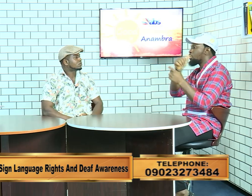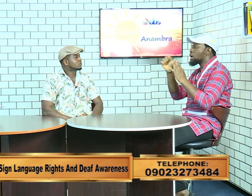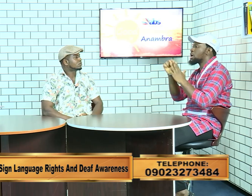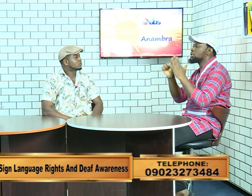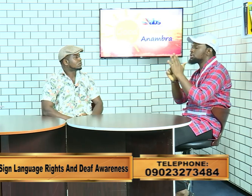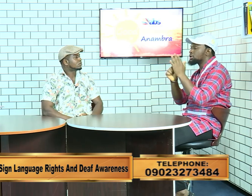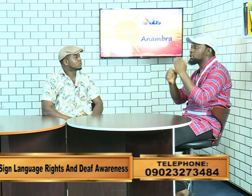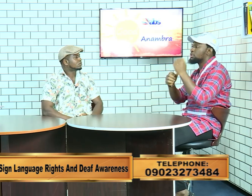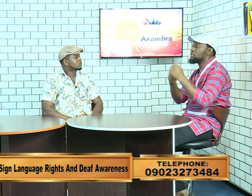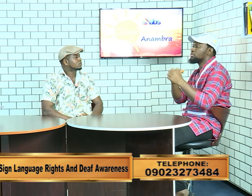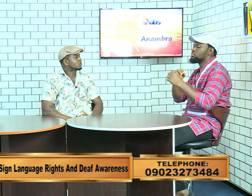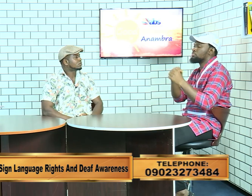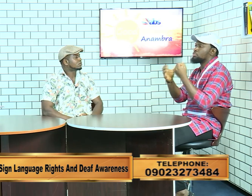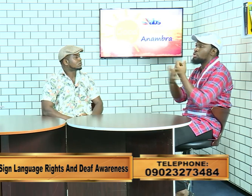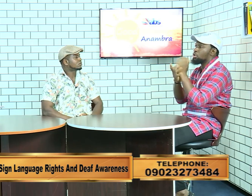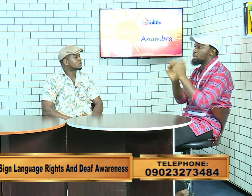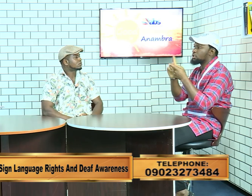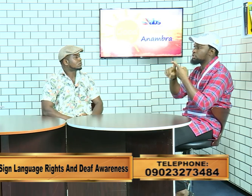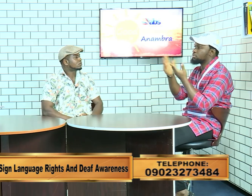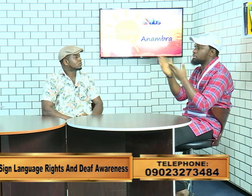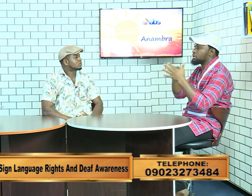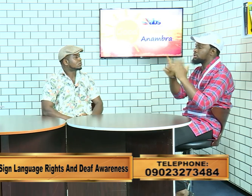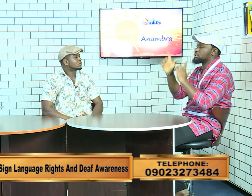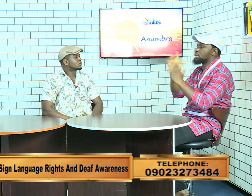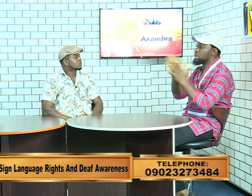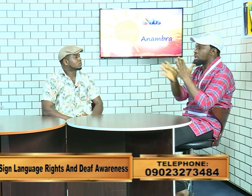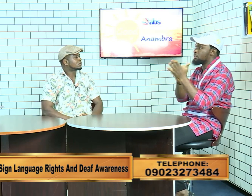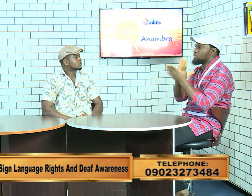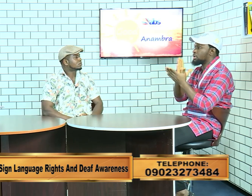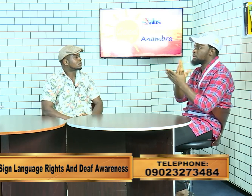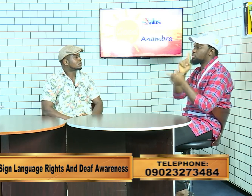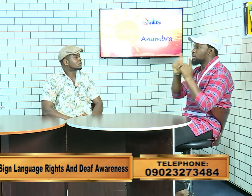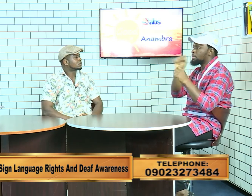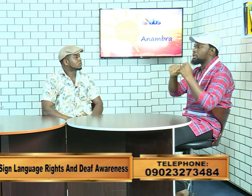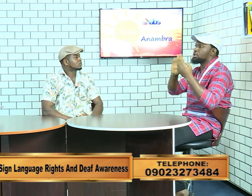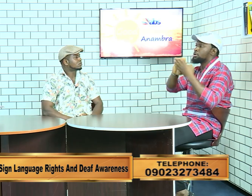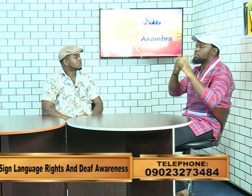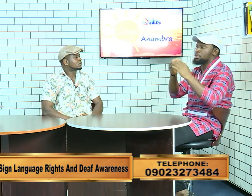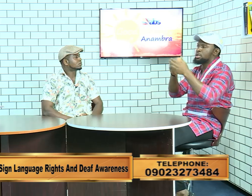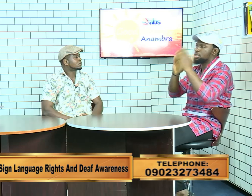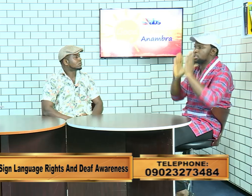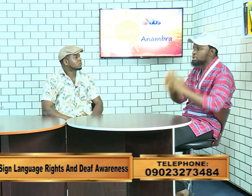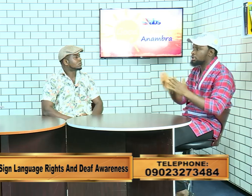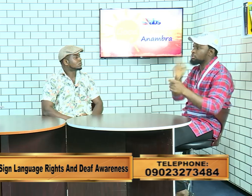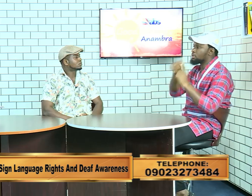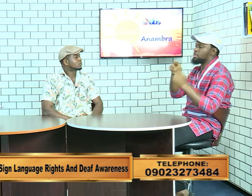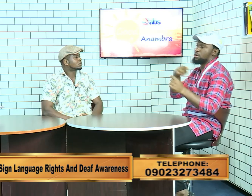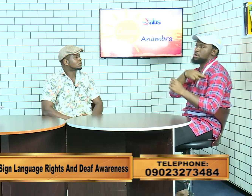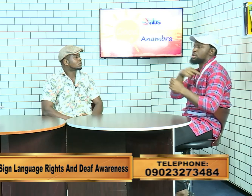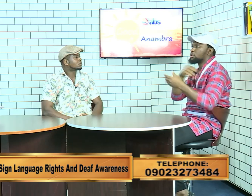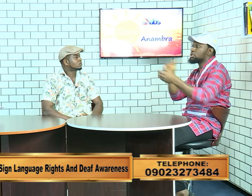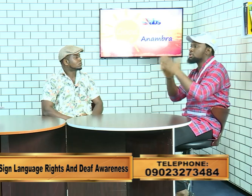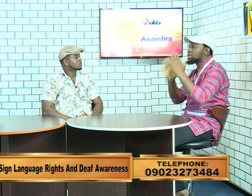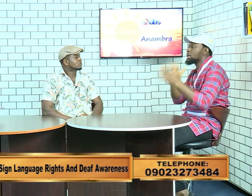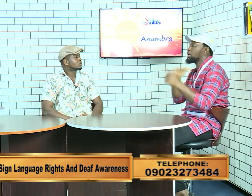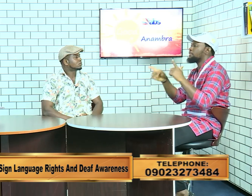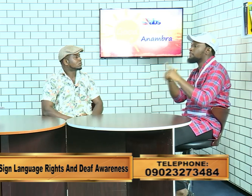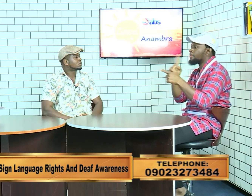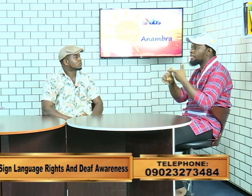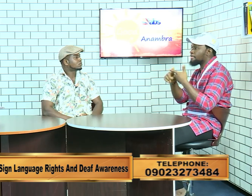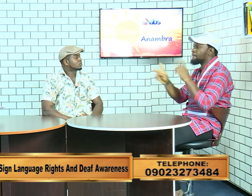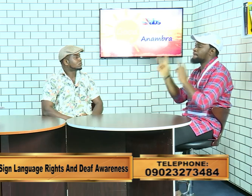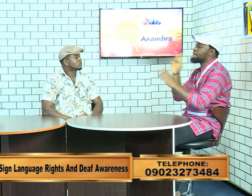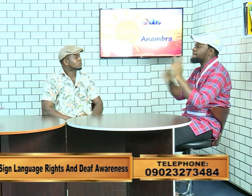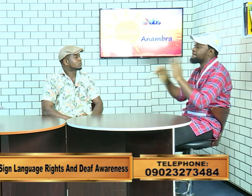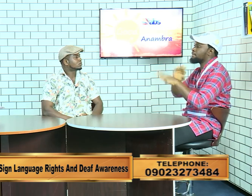in promoting this language rights? I mean, we talk about the community leaders, we talk about religious leaders, and then